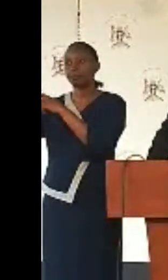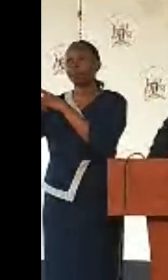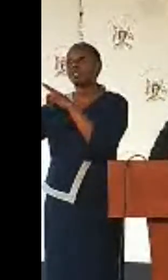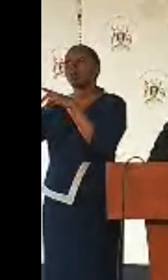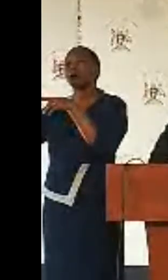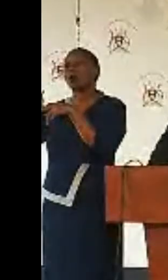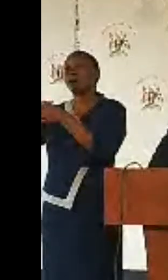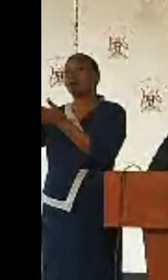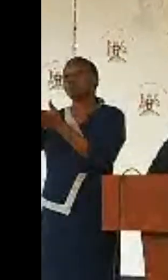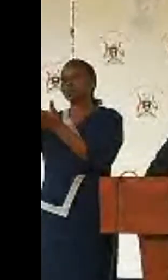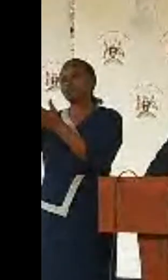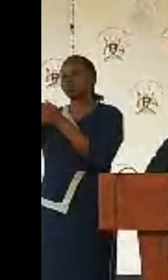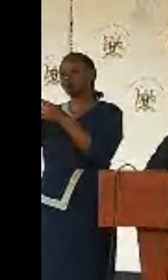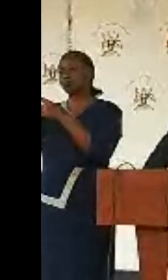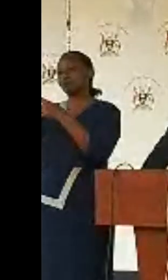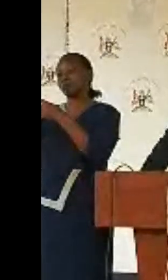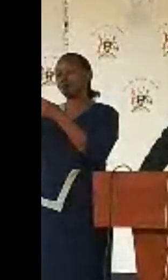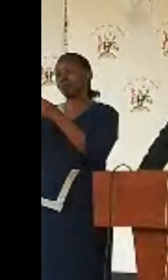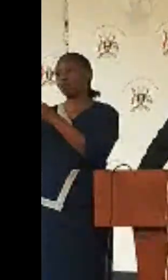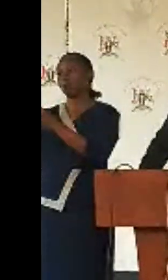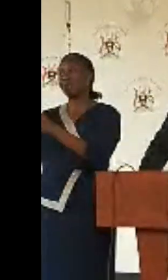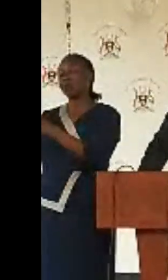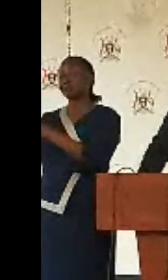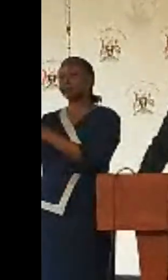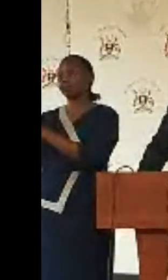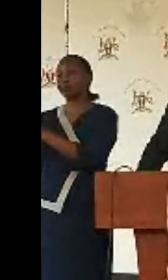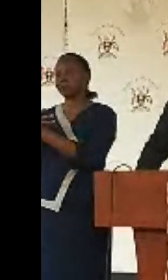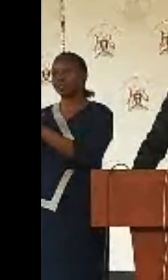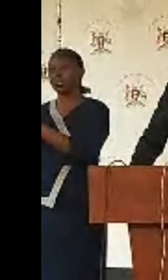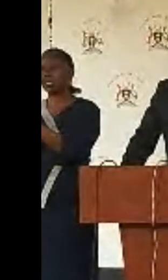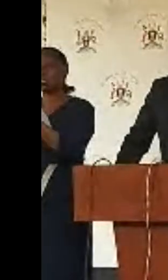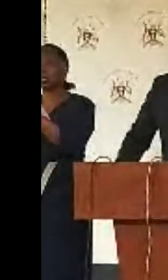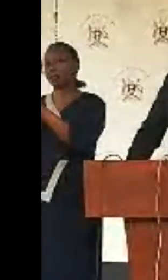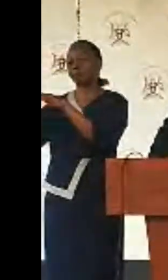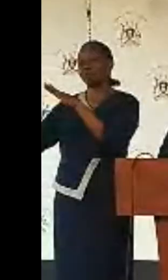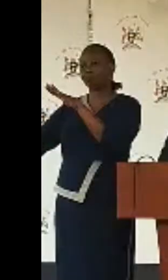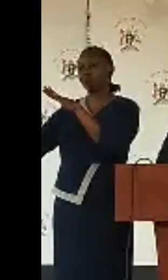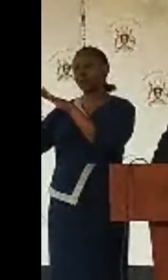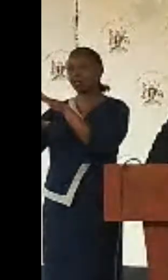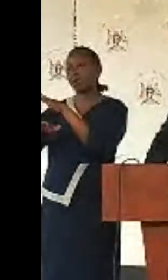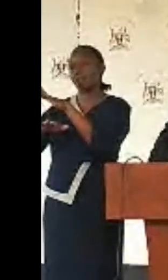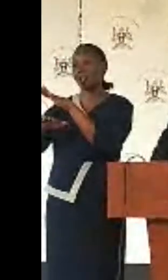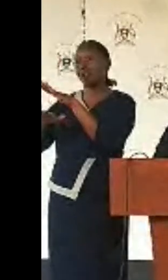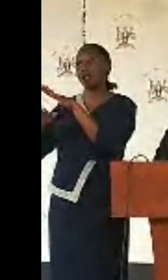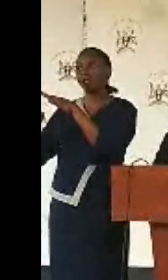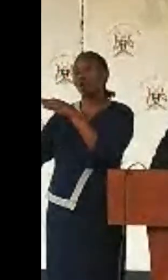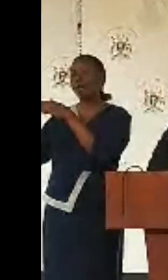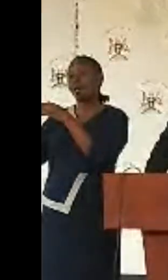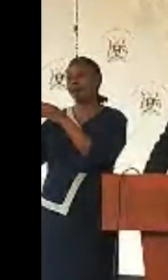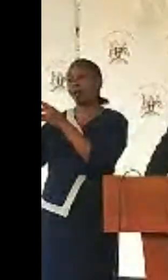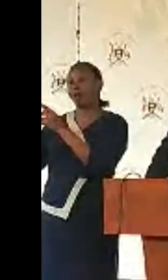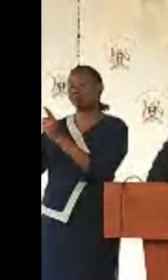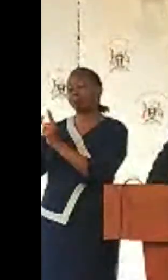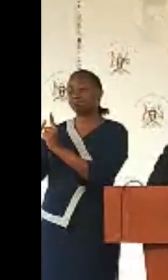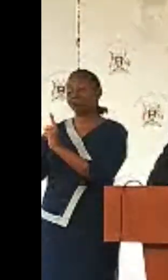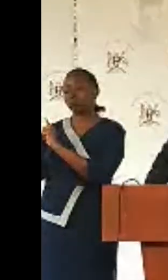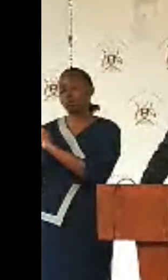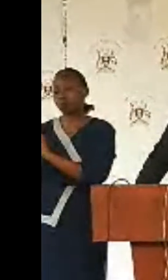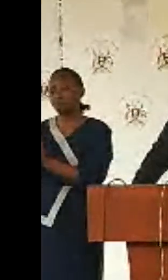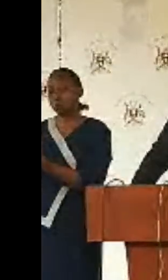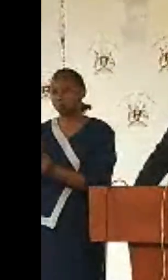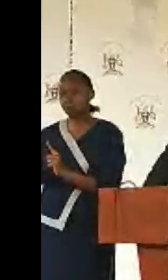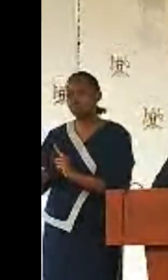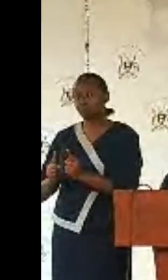They are going to be assessed under the aligned curriculum. I'm sure you must have had